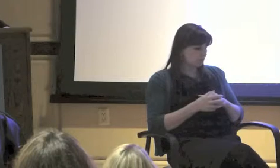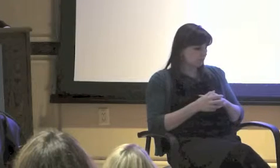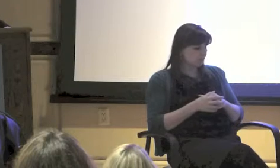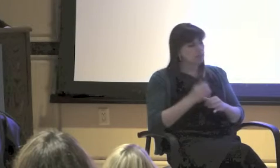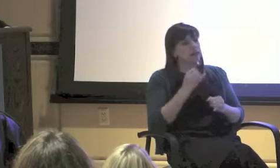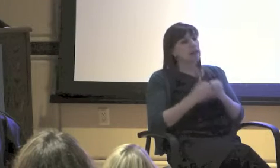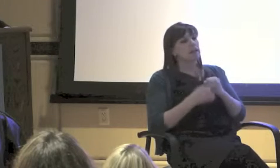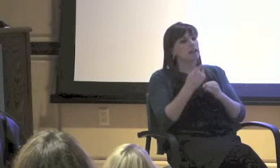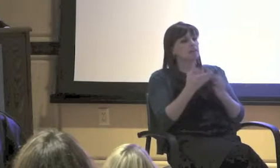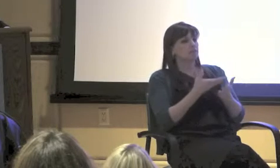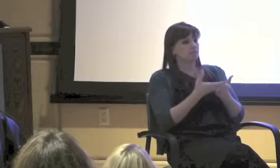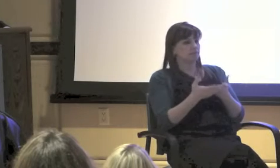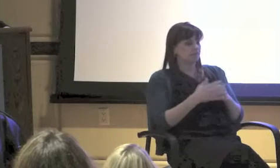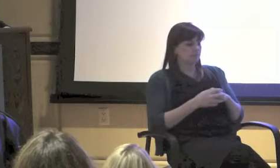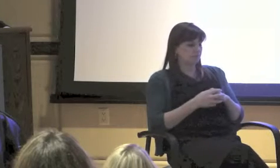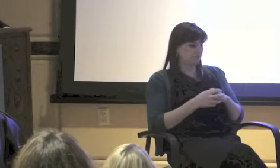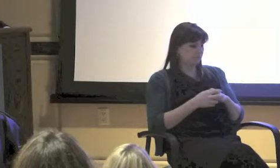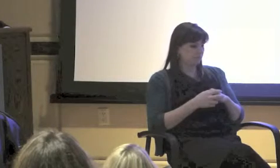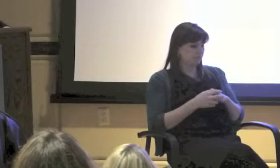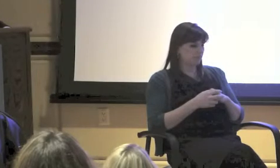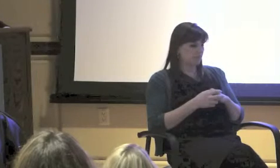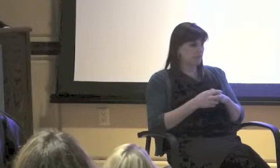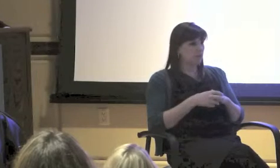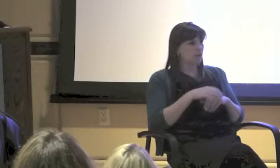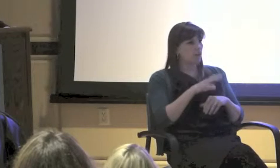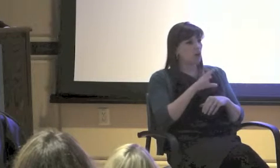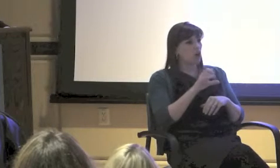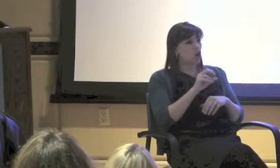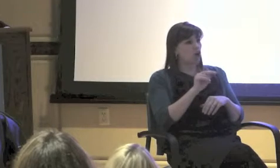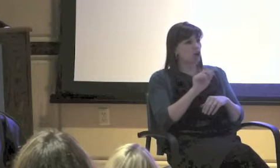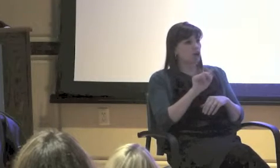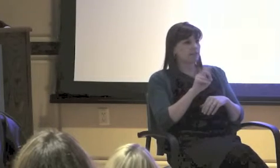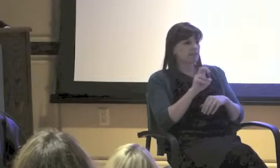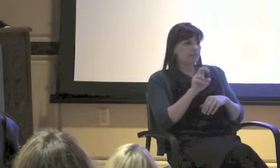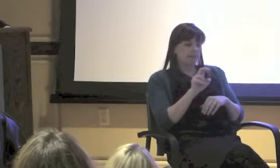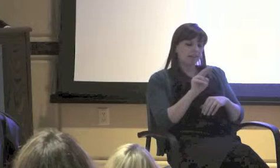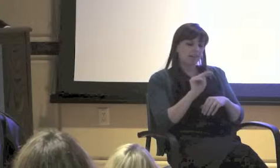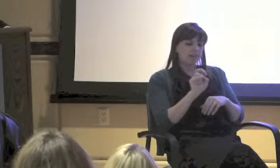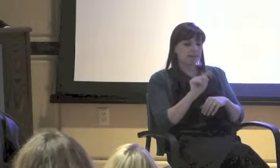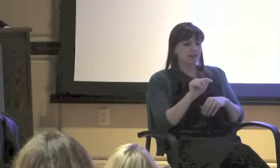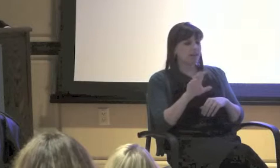bladder. The last thing I wanted to talk about were continent catheterizable channels.